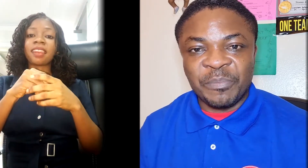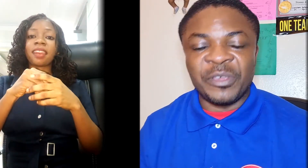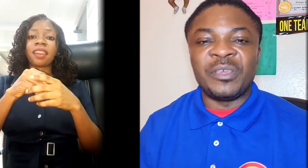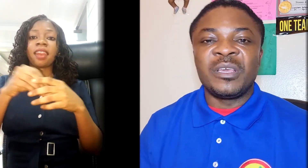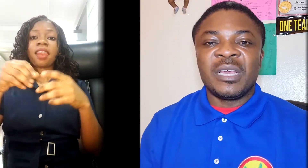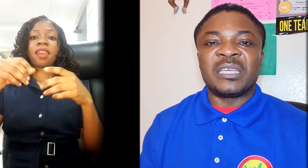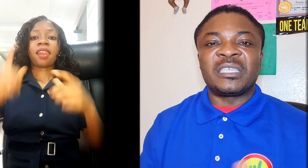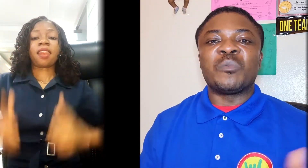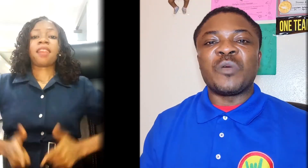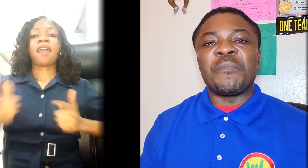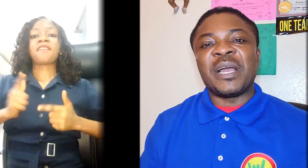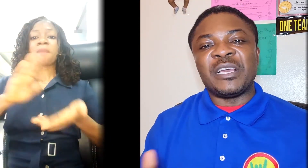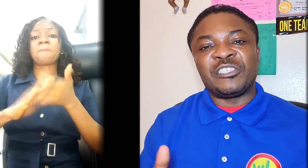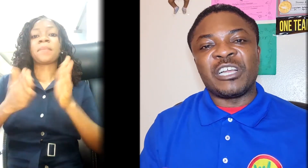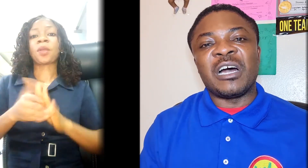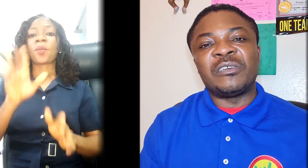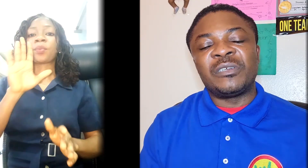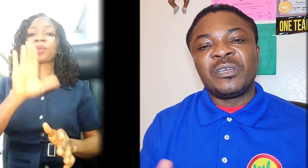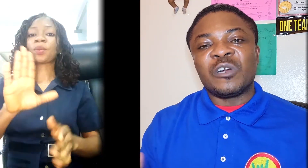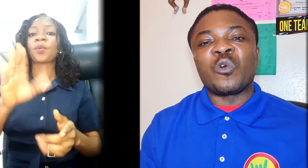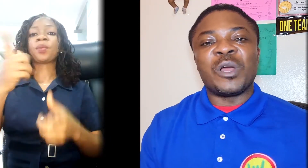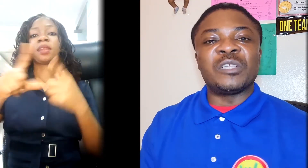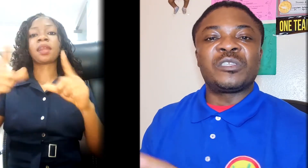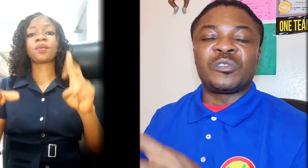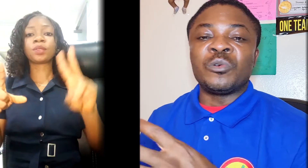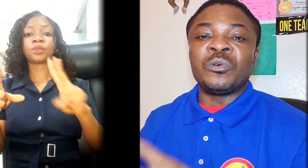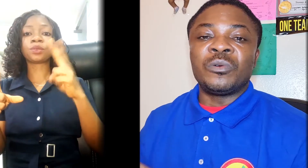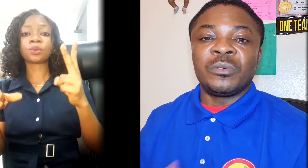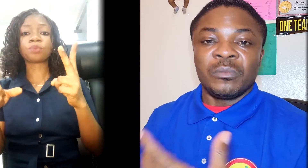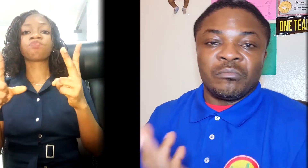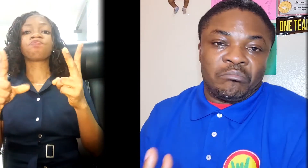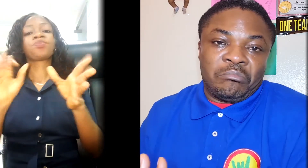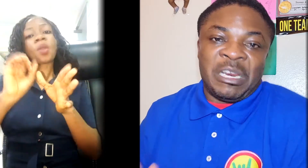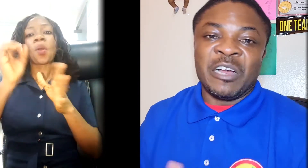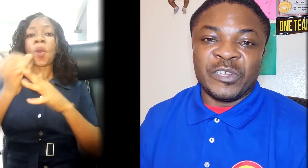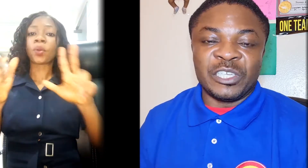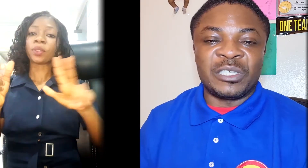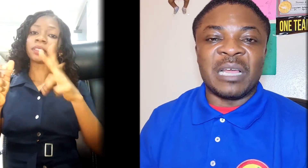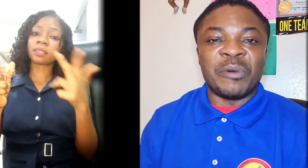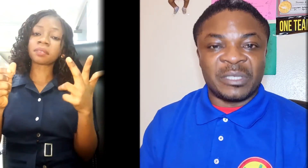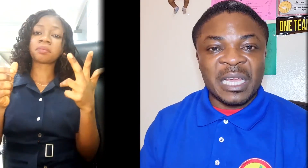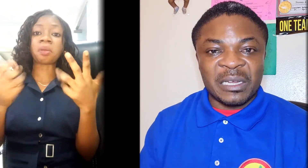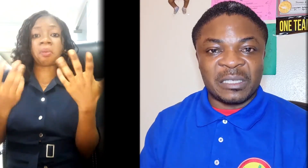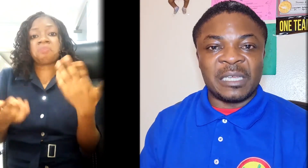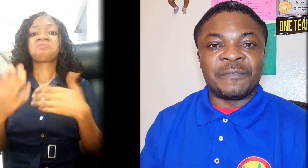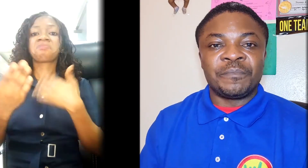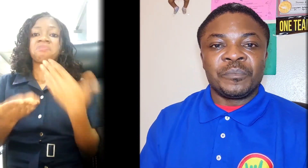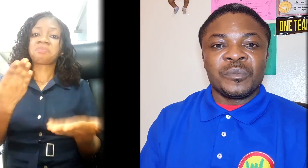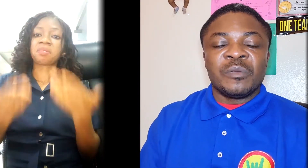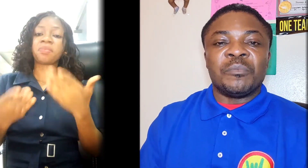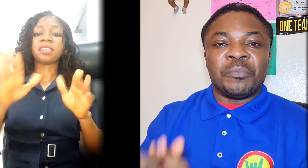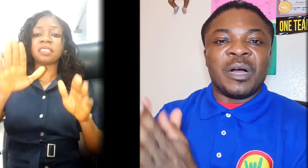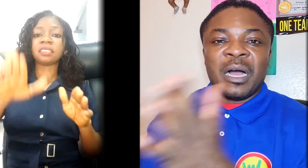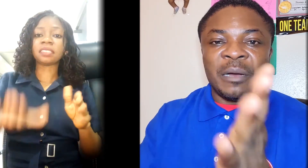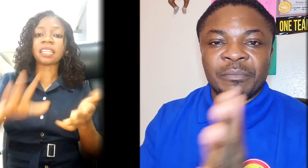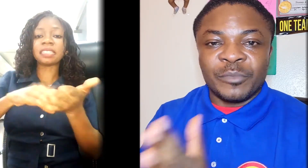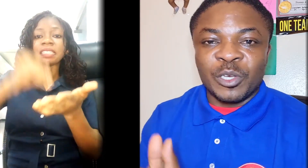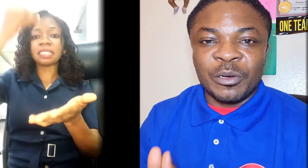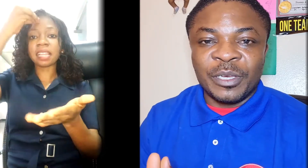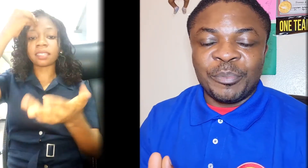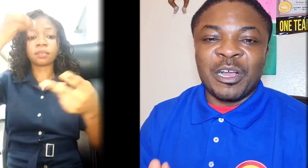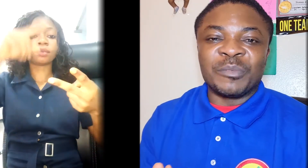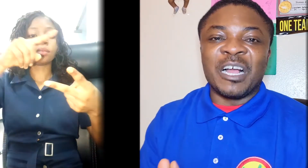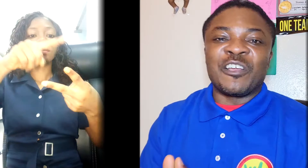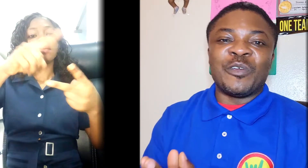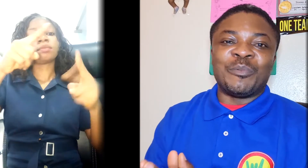case may be, except whereby a child acquires 2 languages simultaneously.